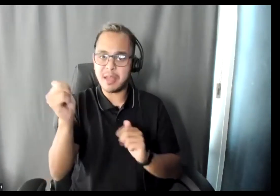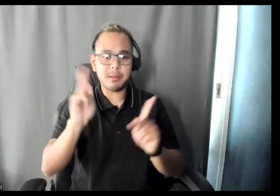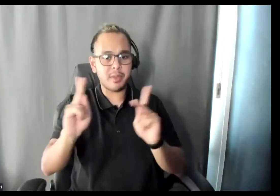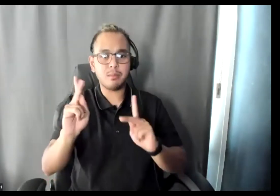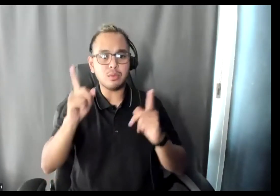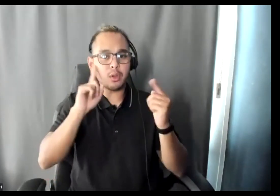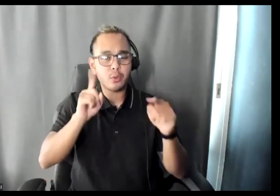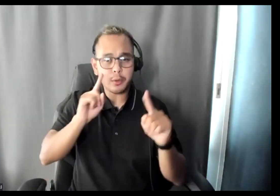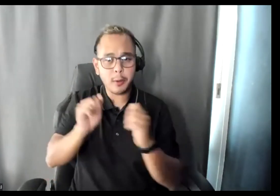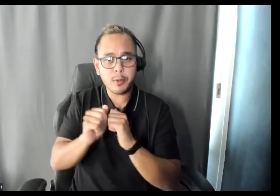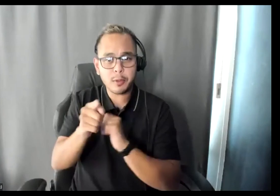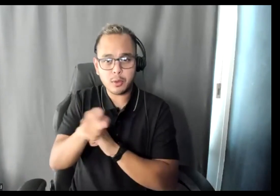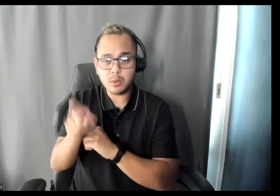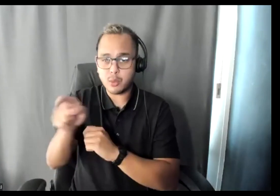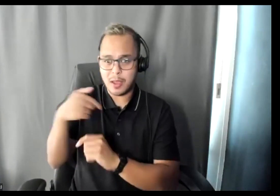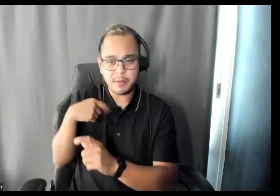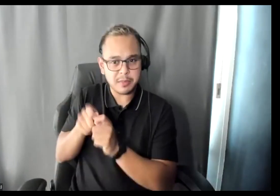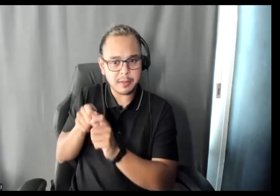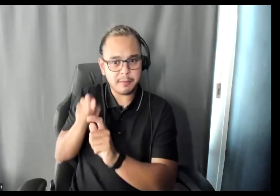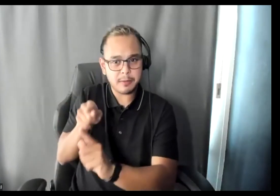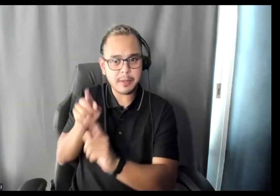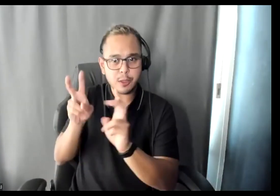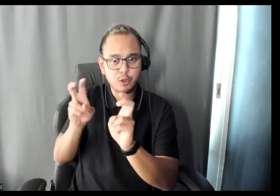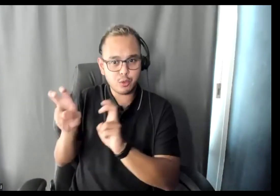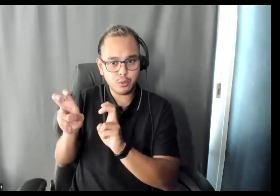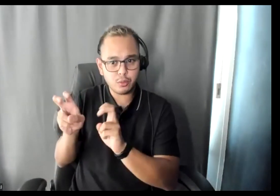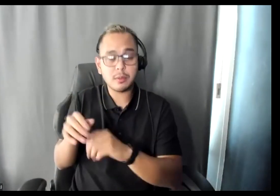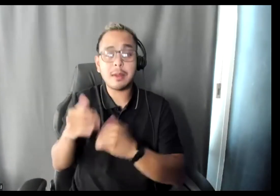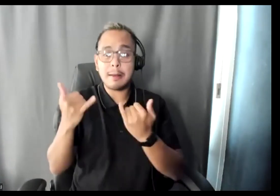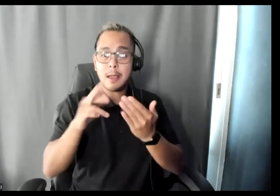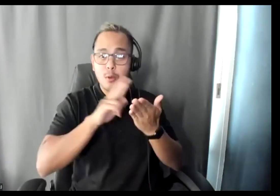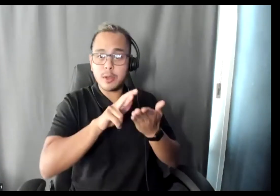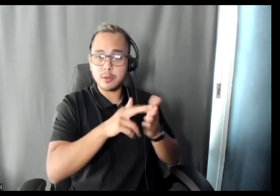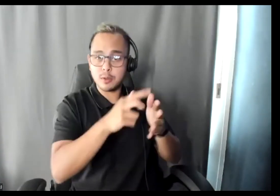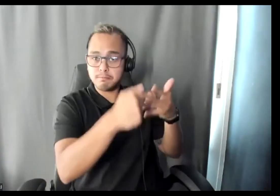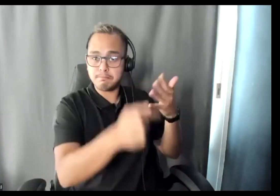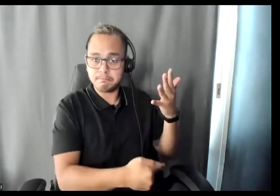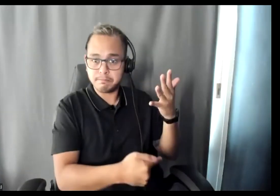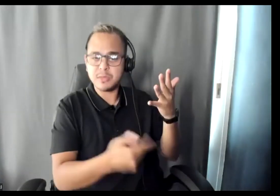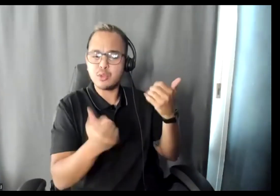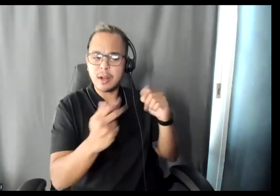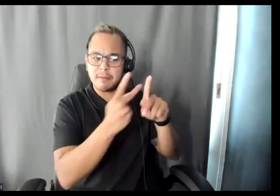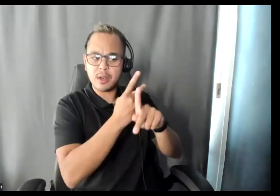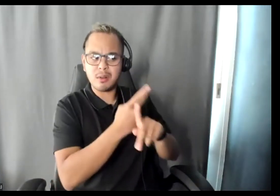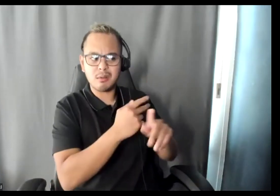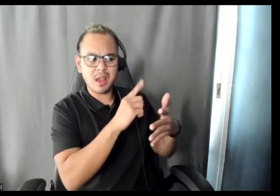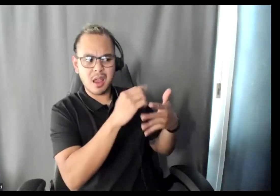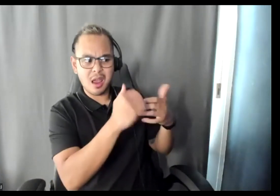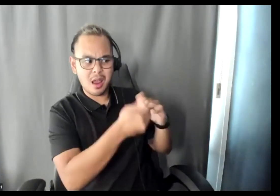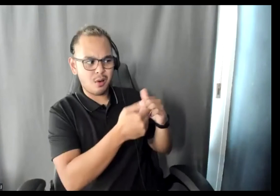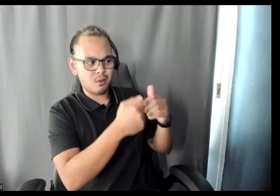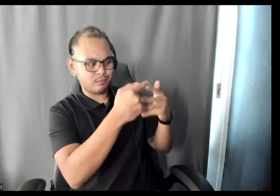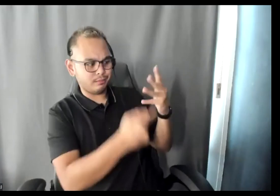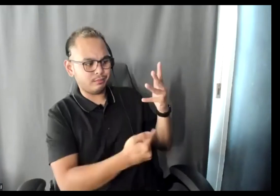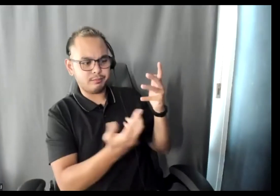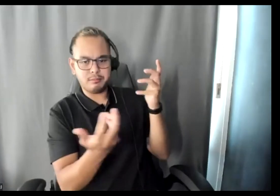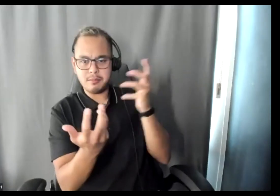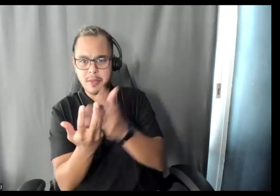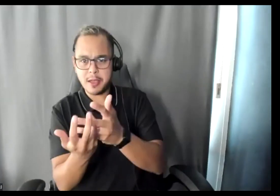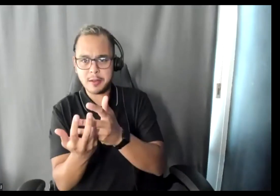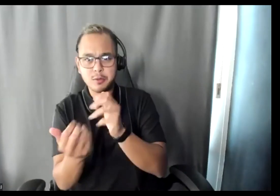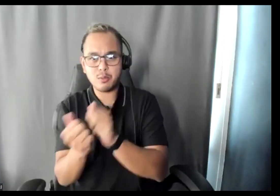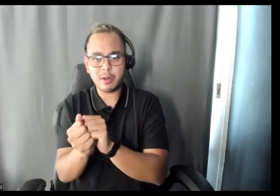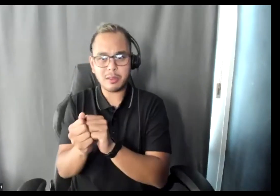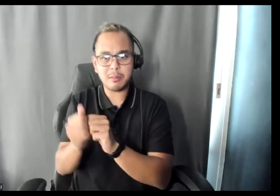very specific kinds of issues. And so right now the research is up here with the segments, and you're trying to figure out how to connect these segments with the